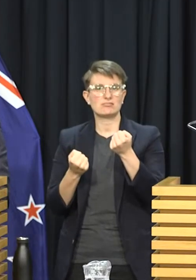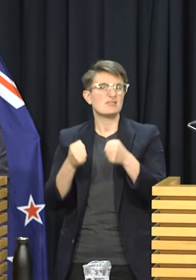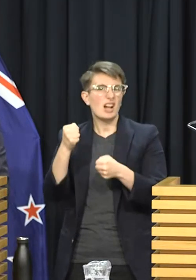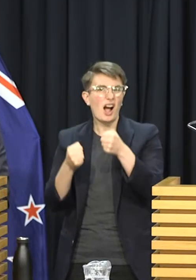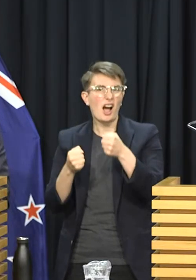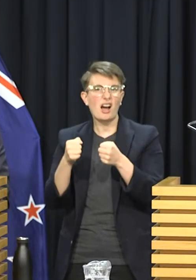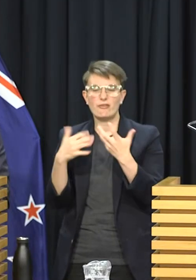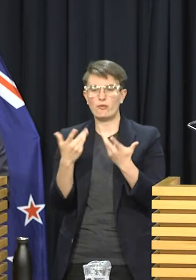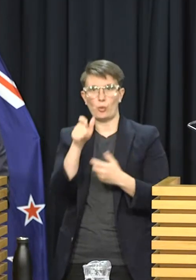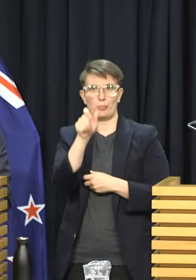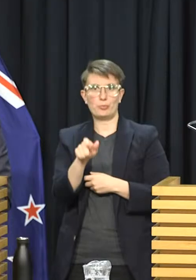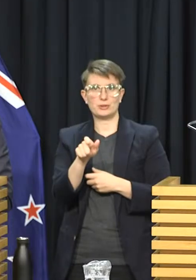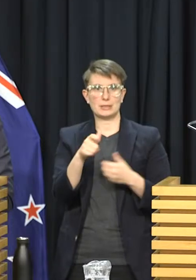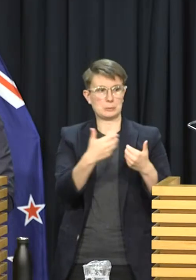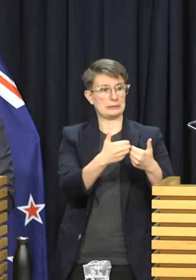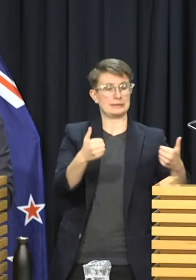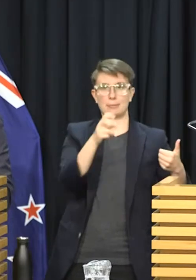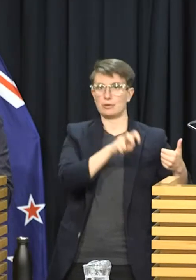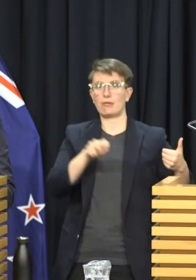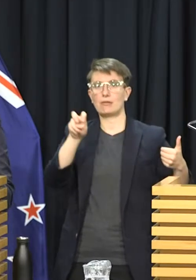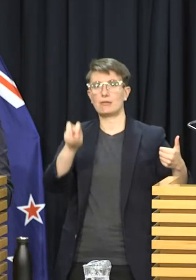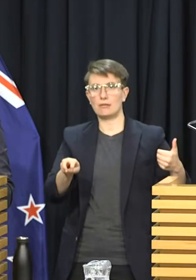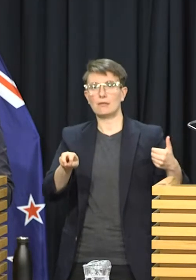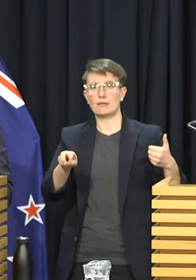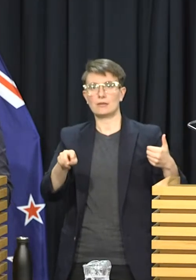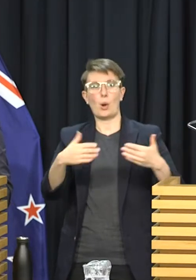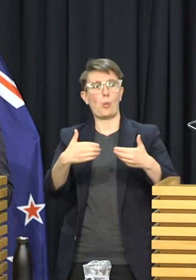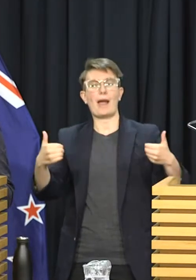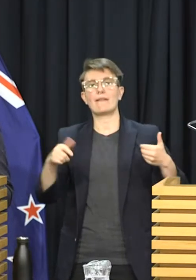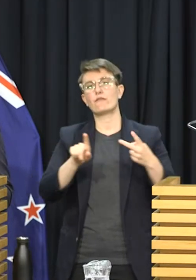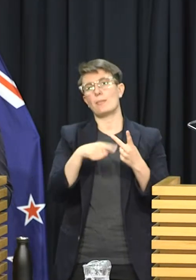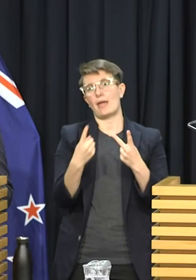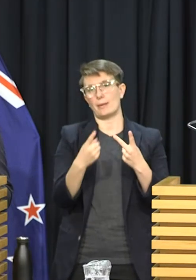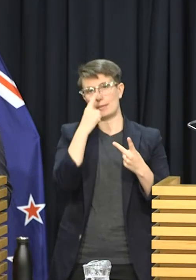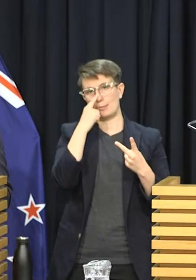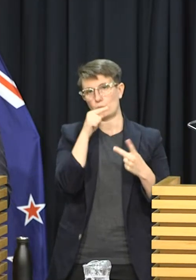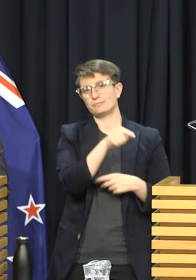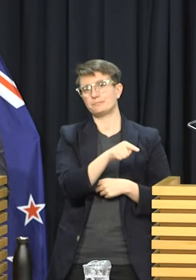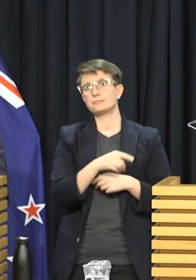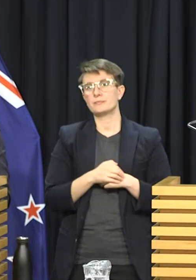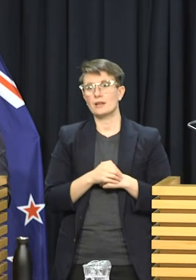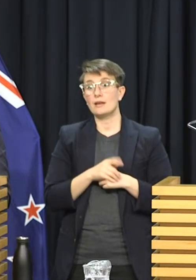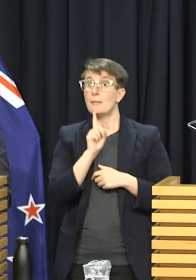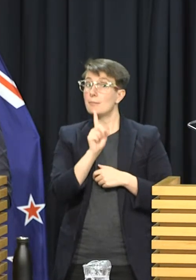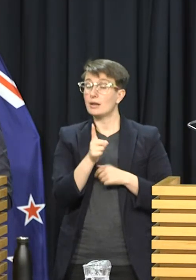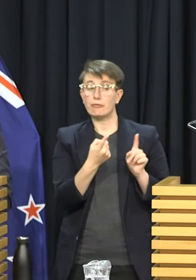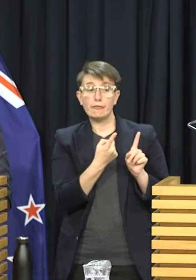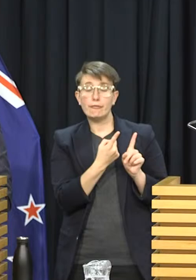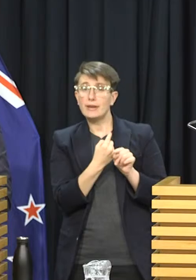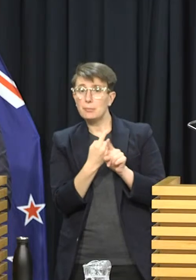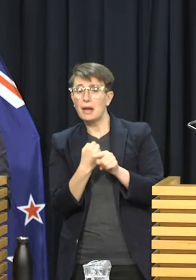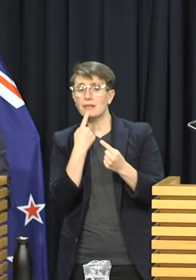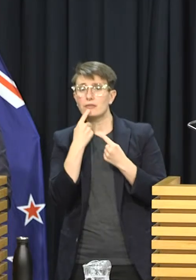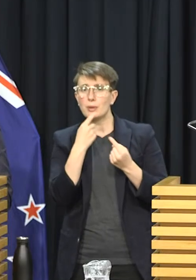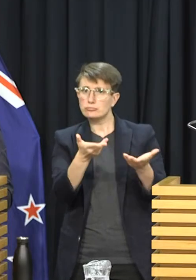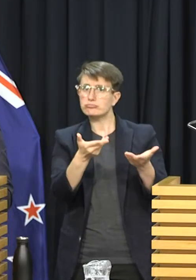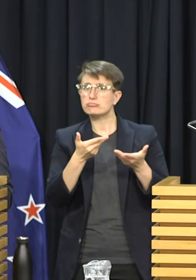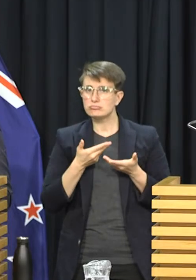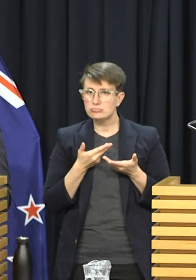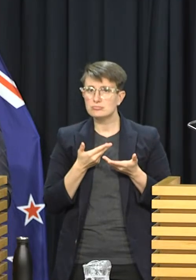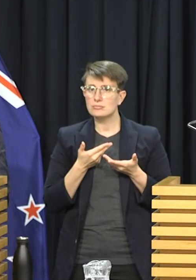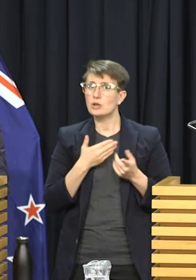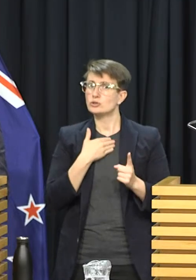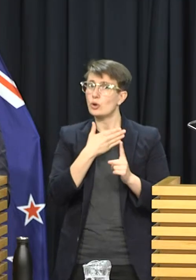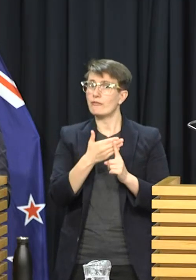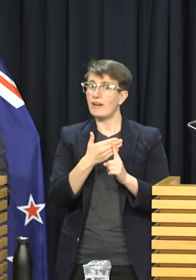that they weren't getting back on the bus with the other people. But like I said, the feedback I've had so far, and again, the investigation process will confirm all this, is that